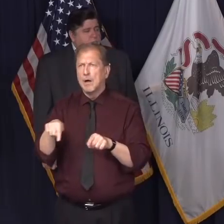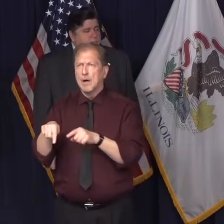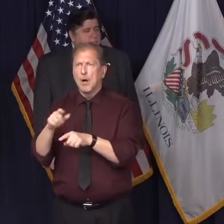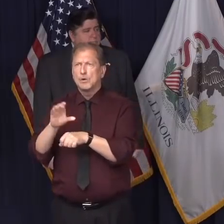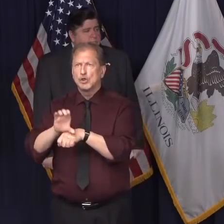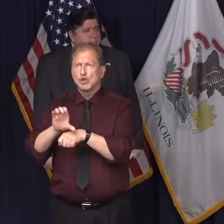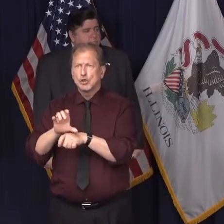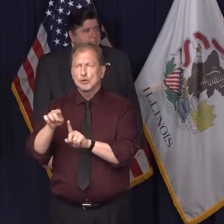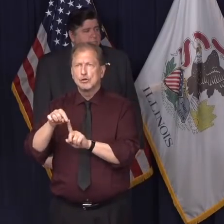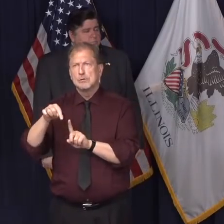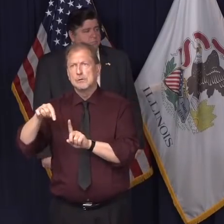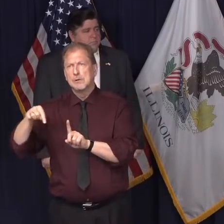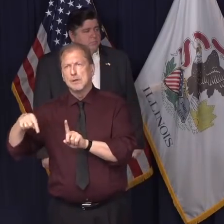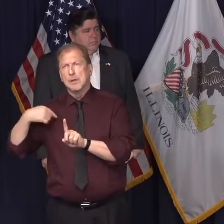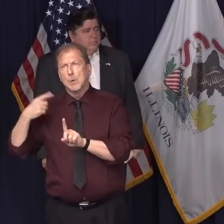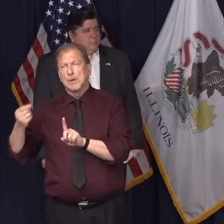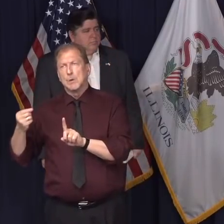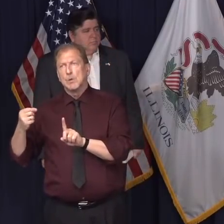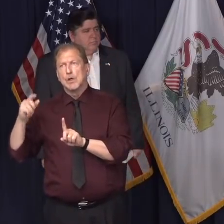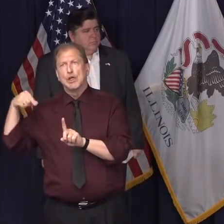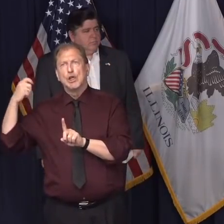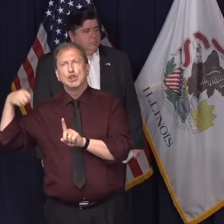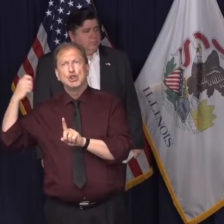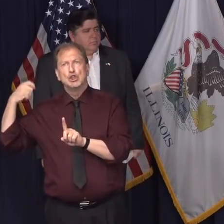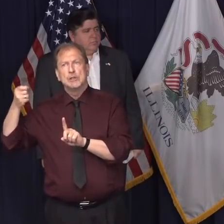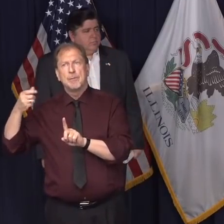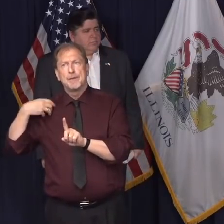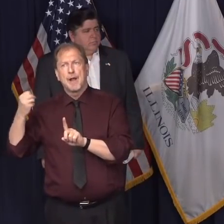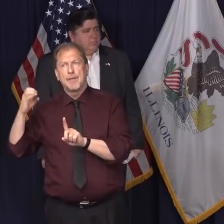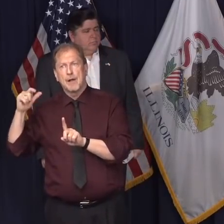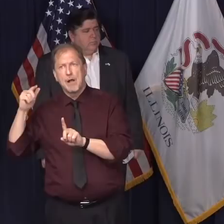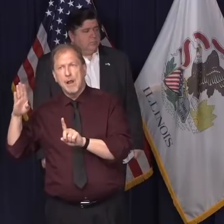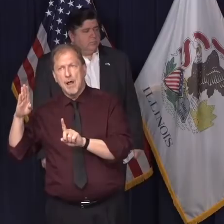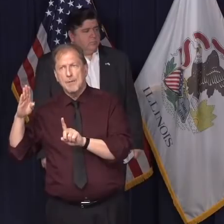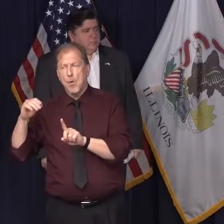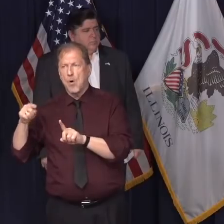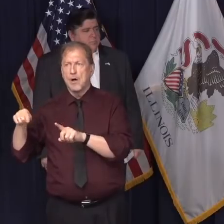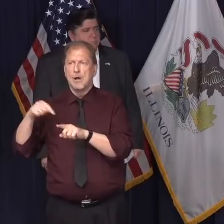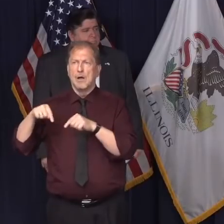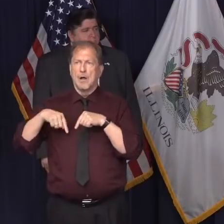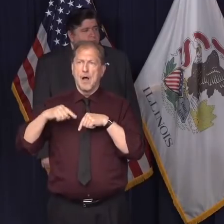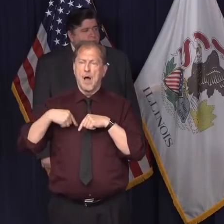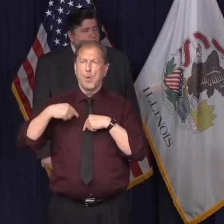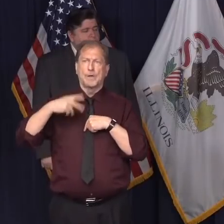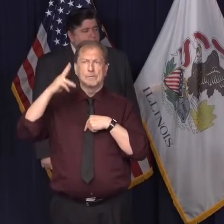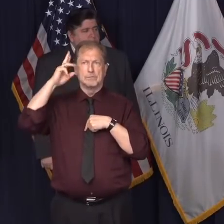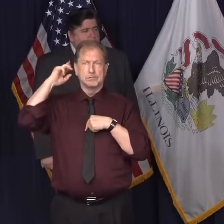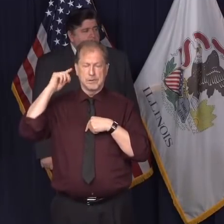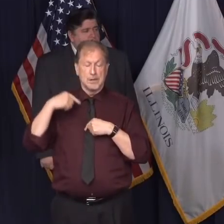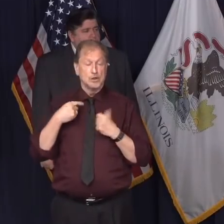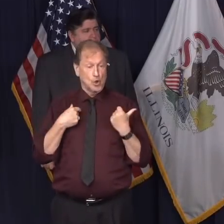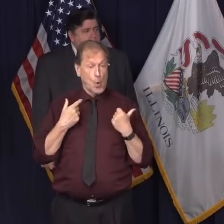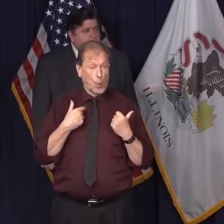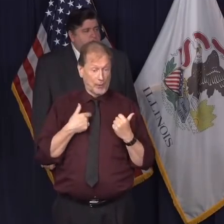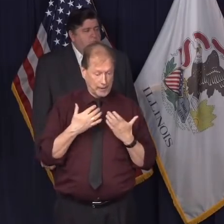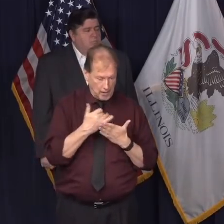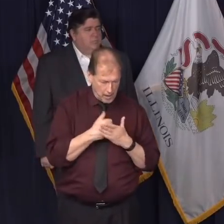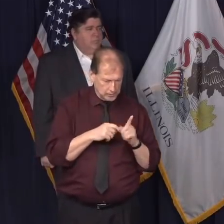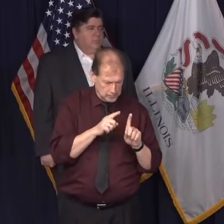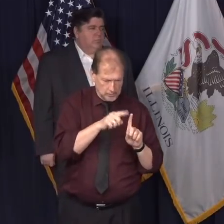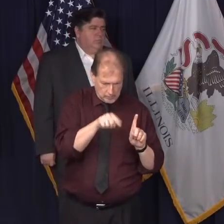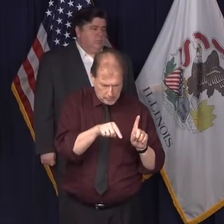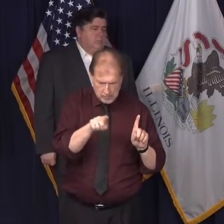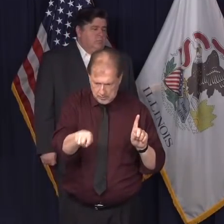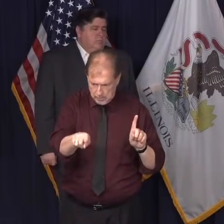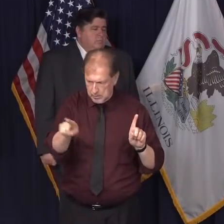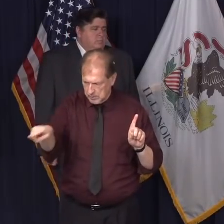this health club, this place to get hair, nails, massage. So when we get all that information, and